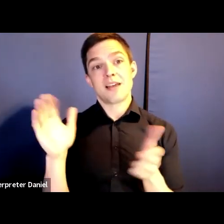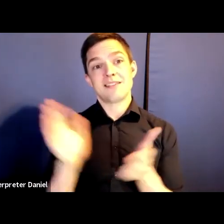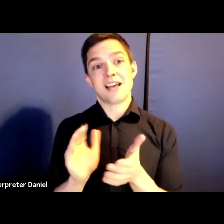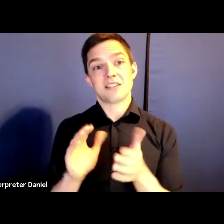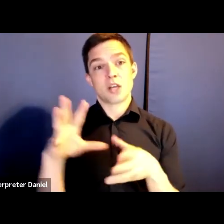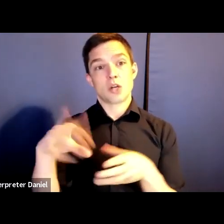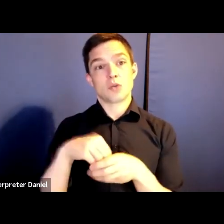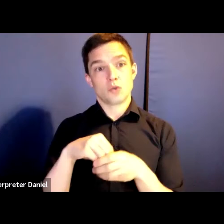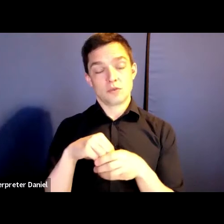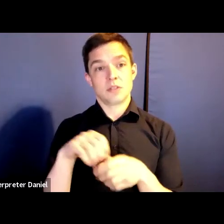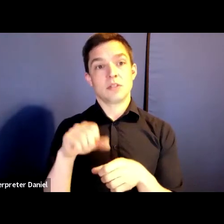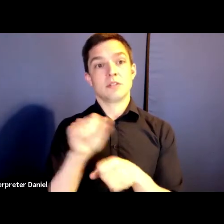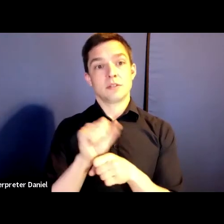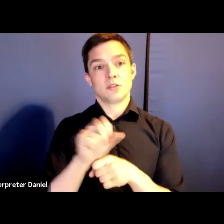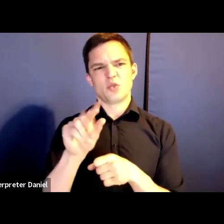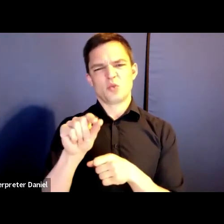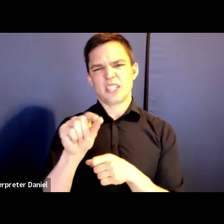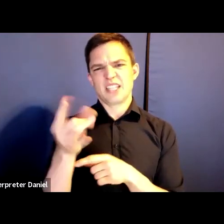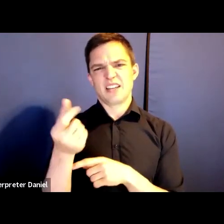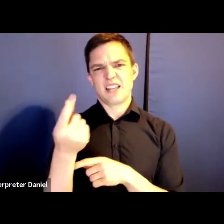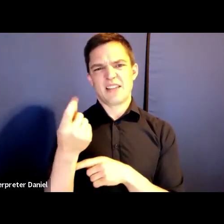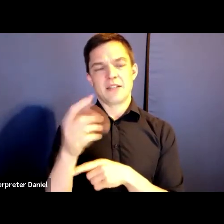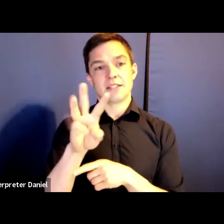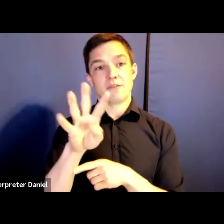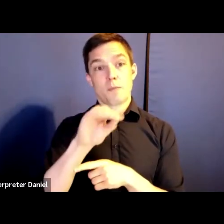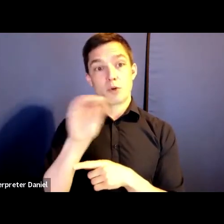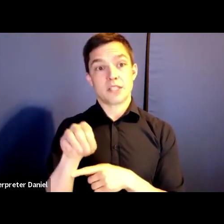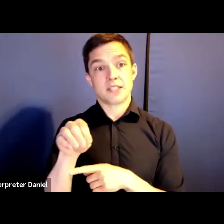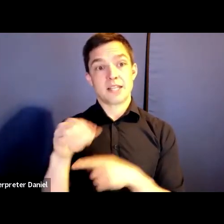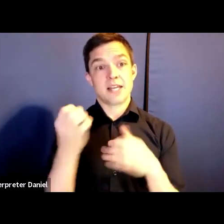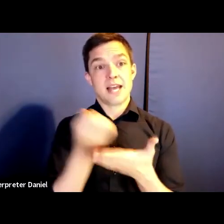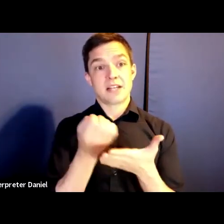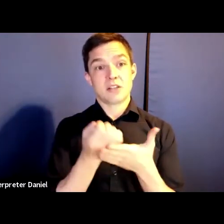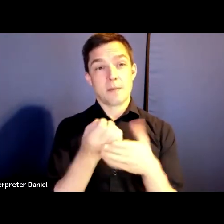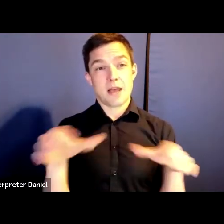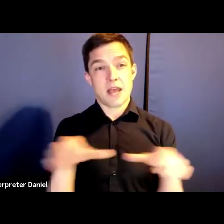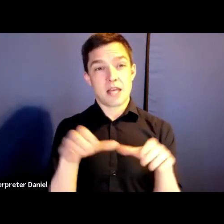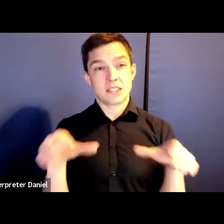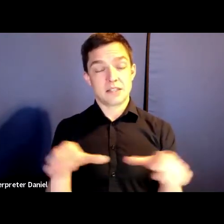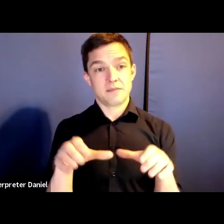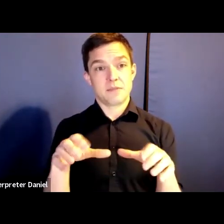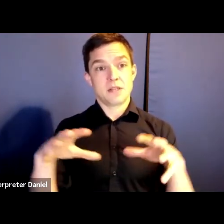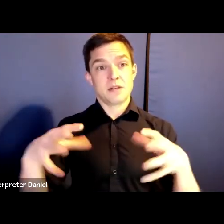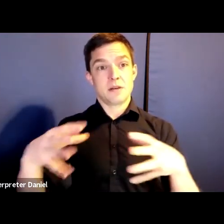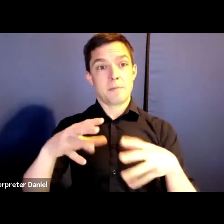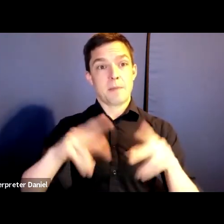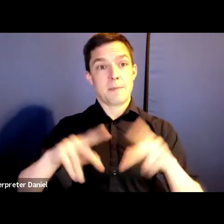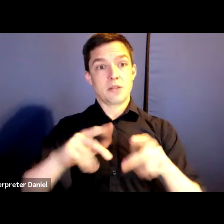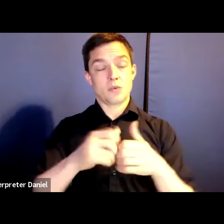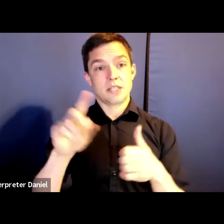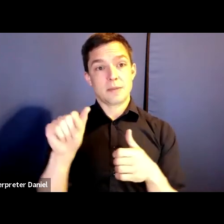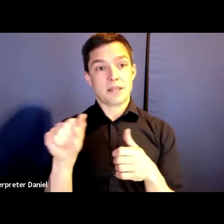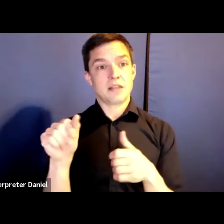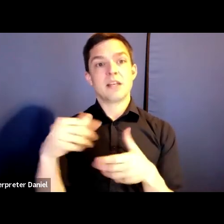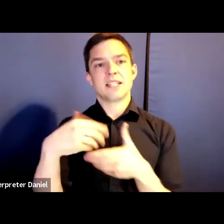in 2011, 64% of the economically active age population with disability is